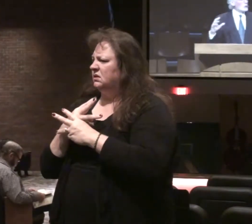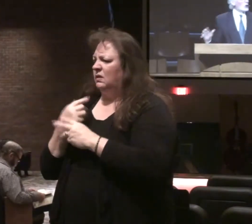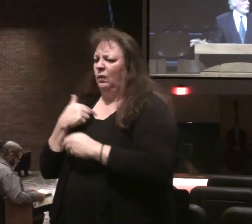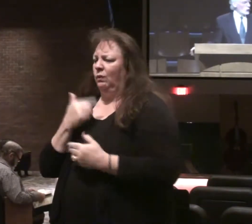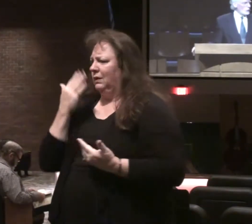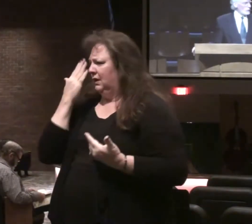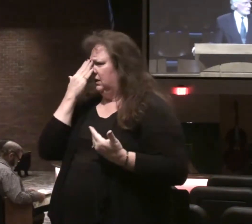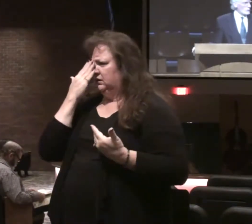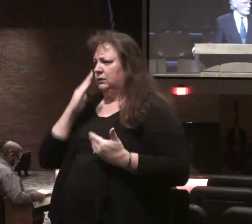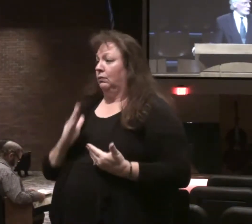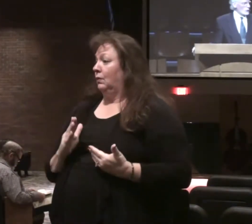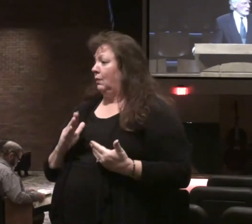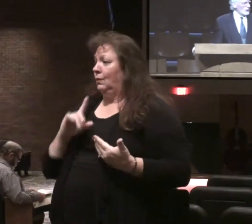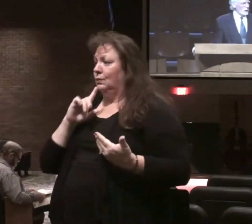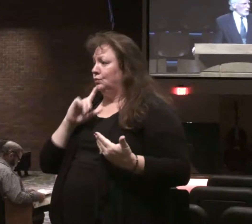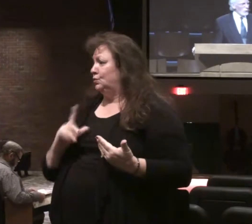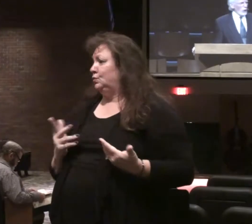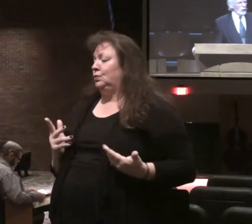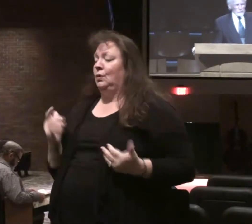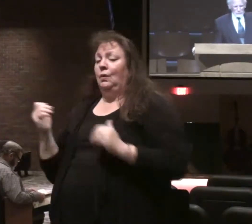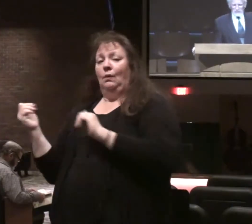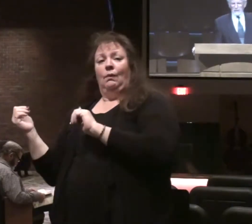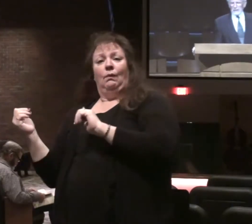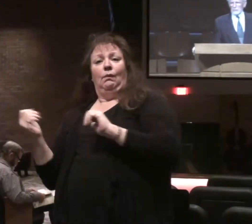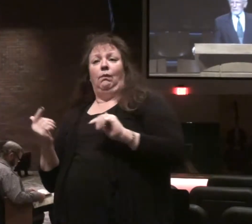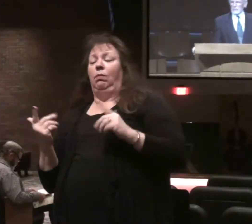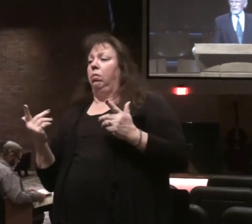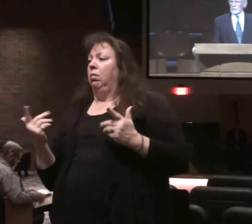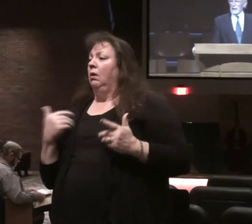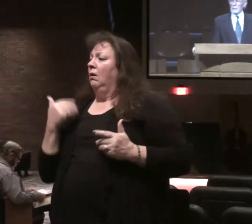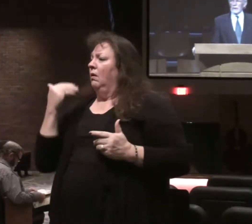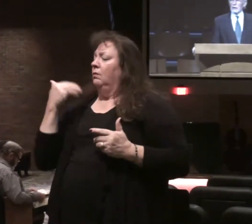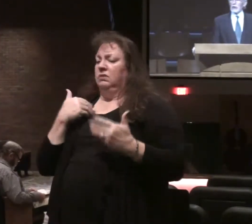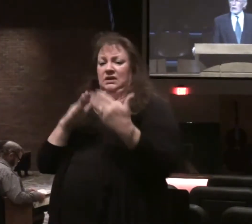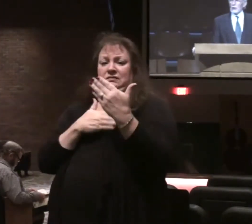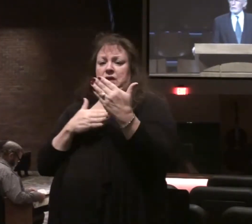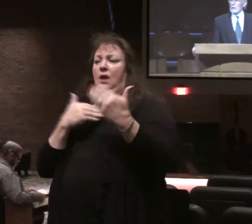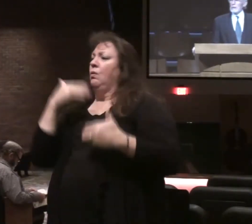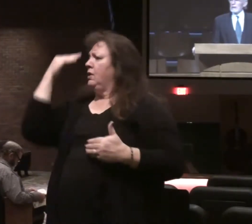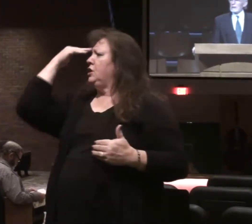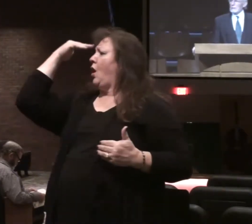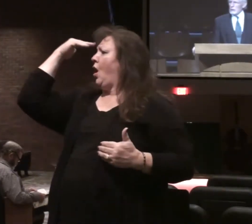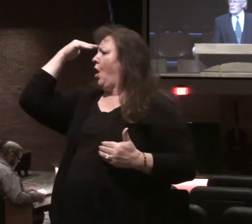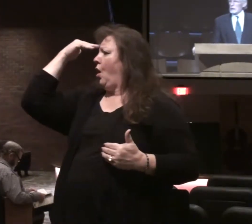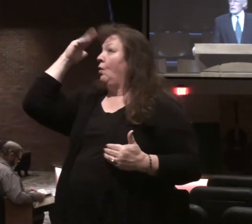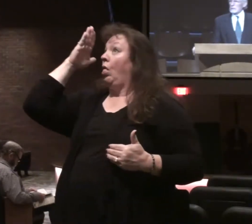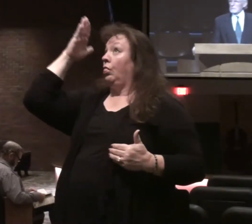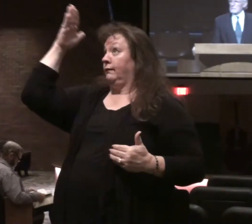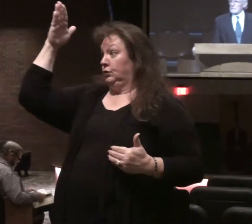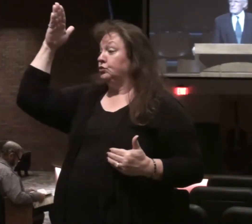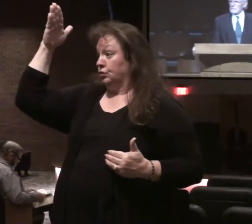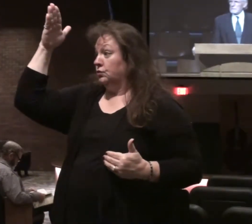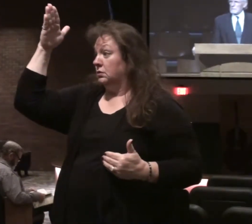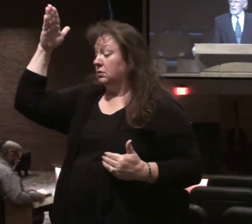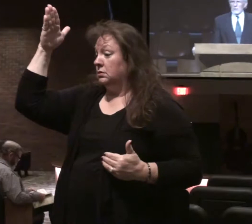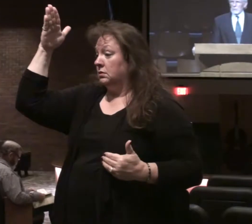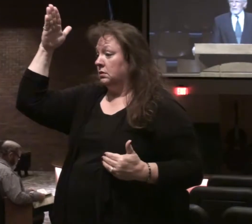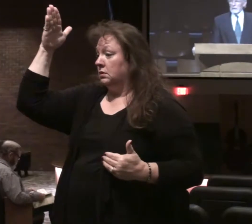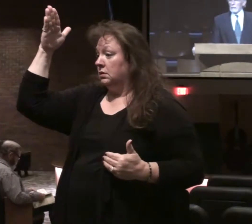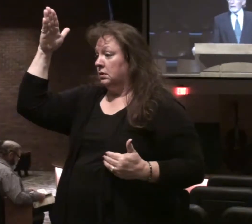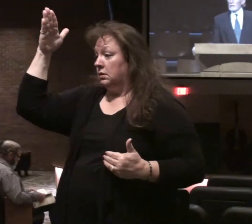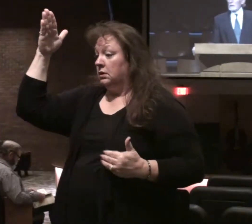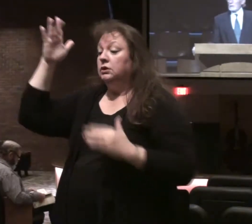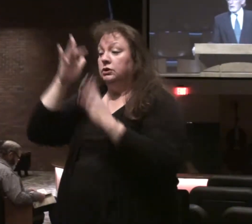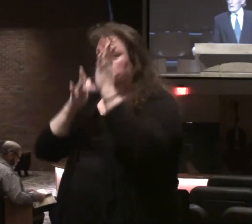we don't know for sure. Ultimately, as we've sung about, we know the future.